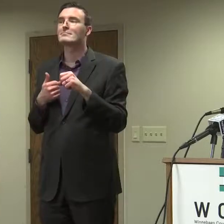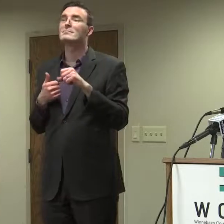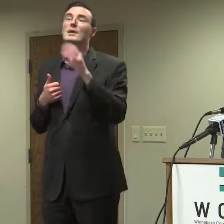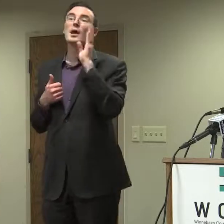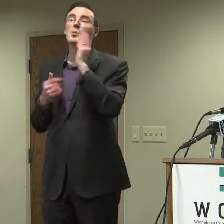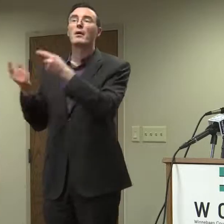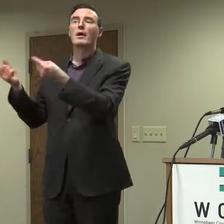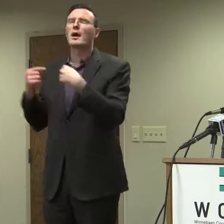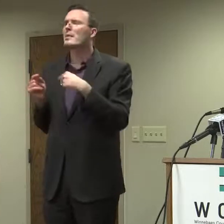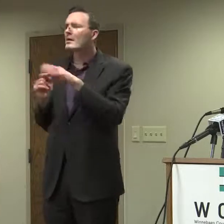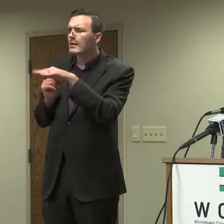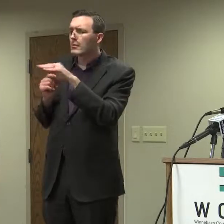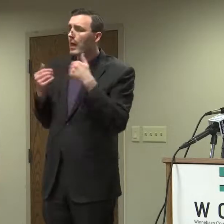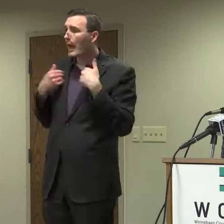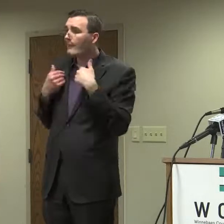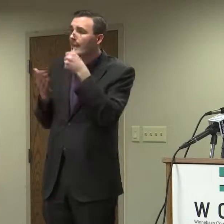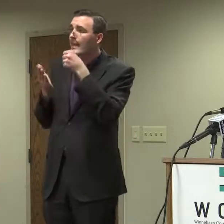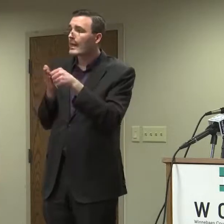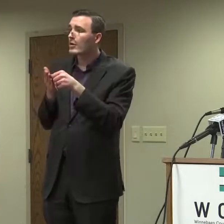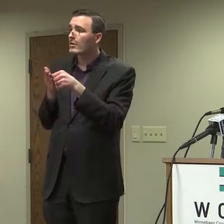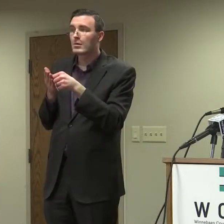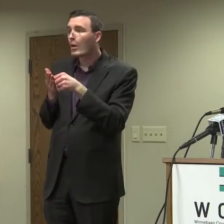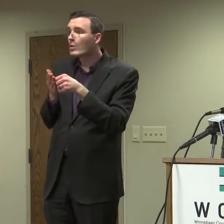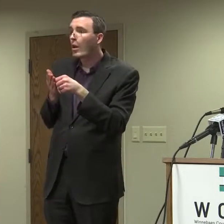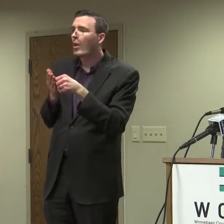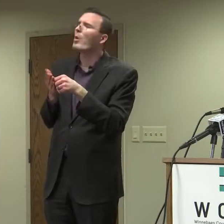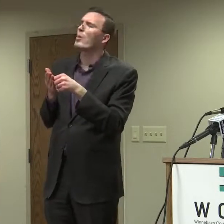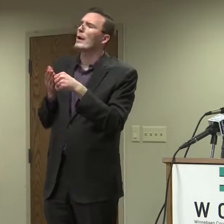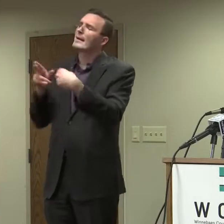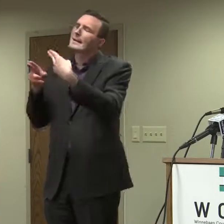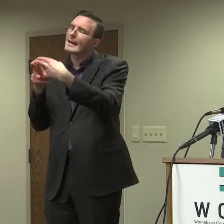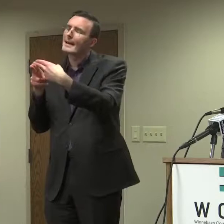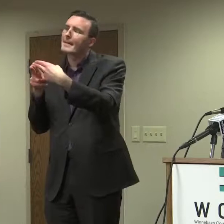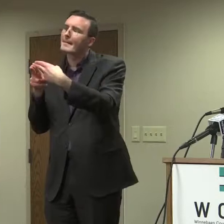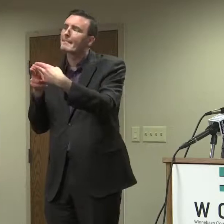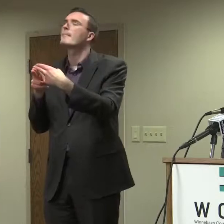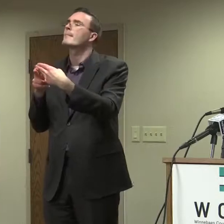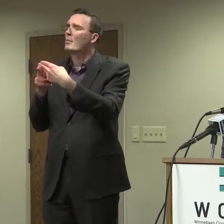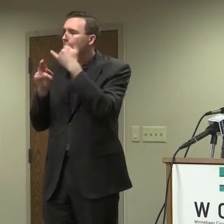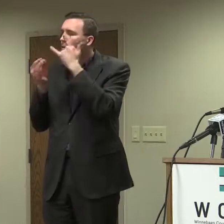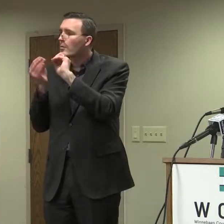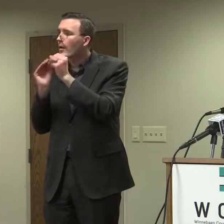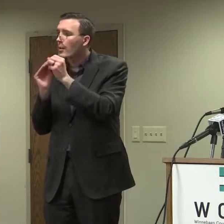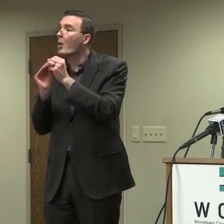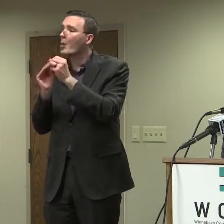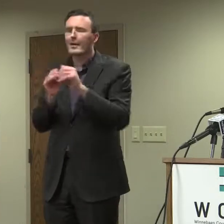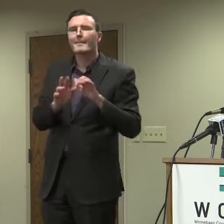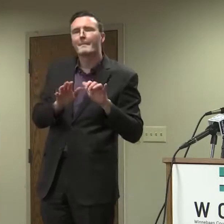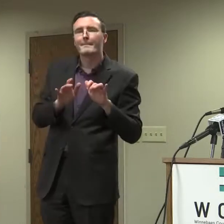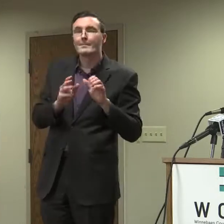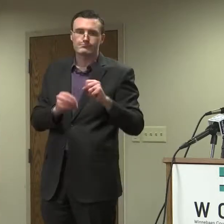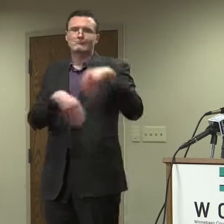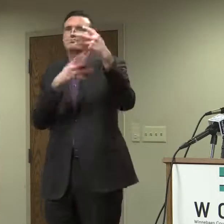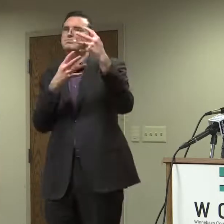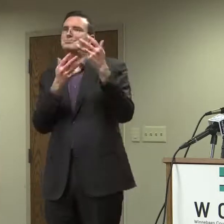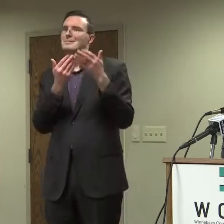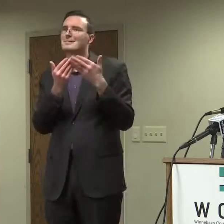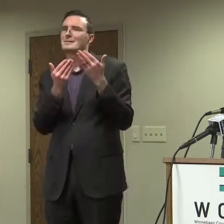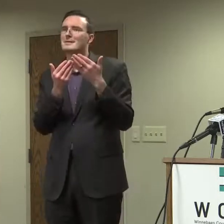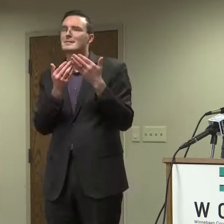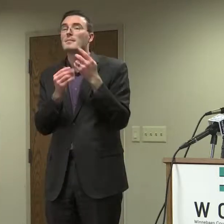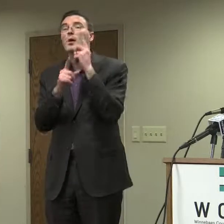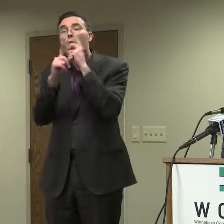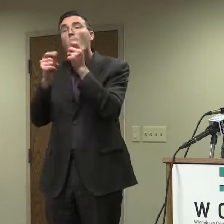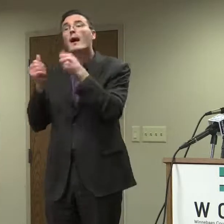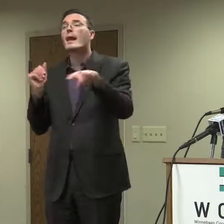barcode? They may not. We'll look them up by name or phone number, and we bring them right up. And the idea being that we don't want anyone to